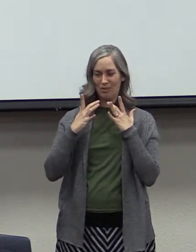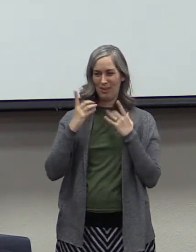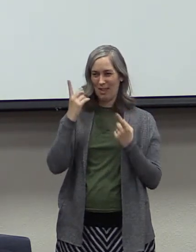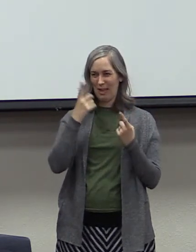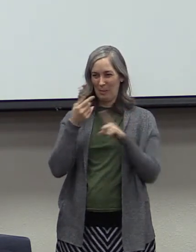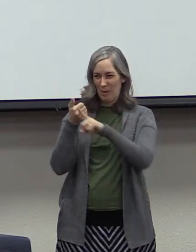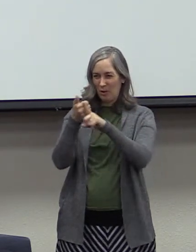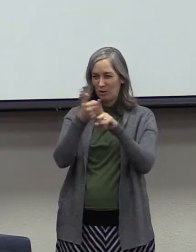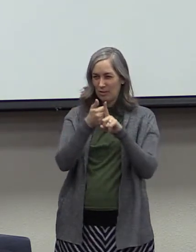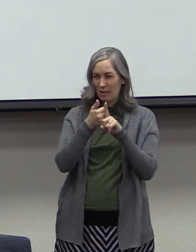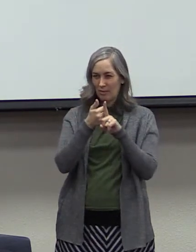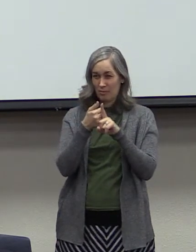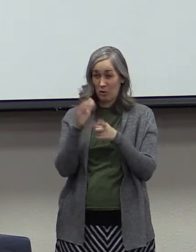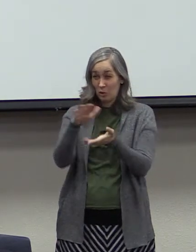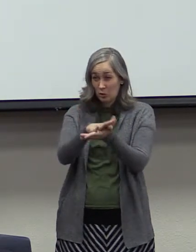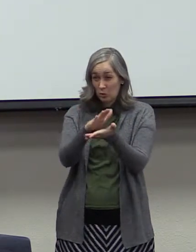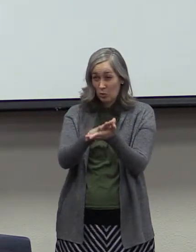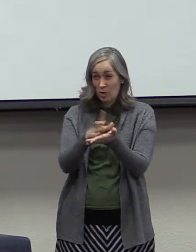better?